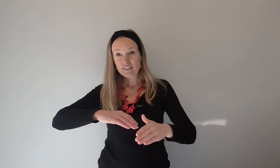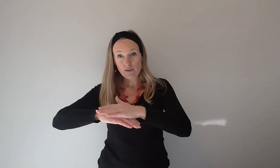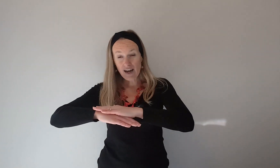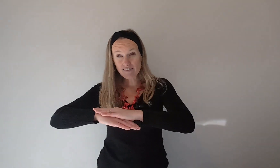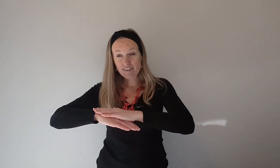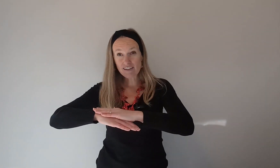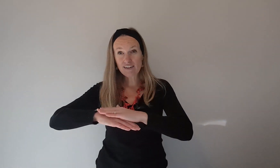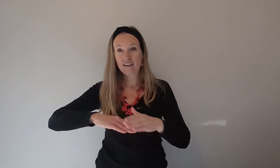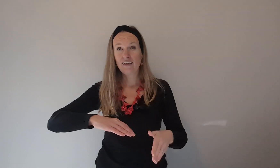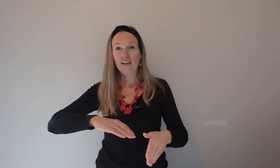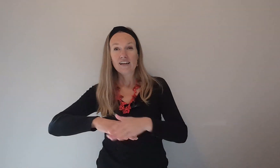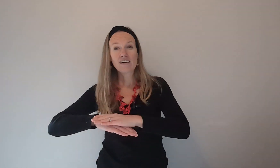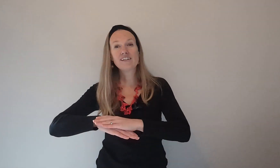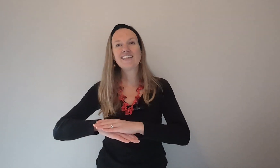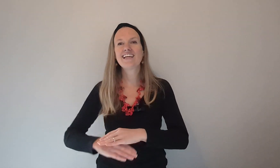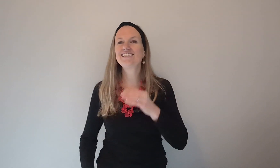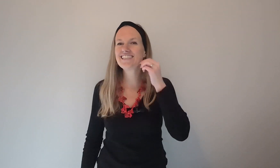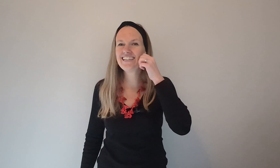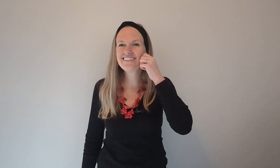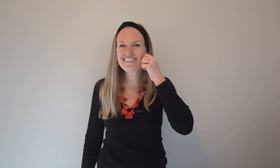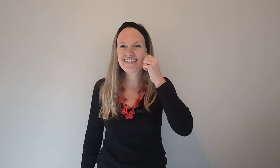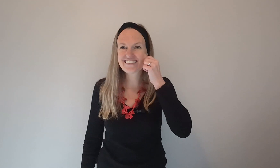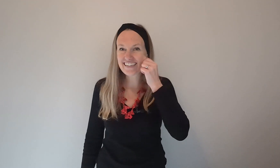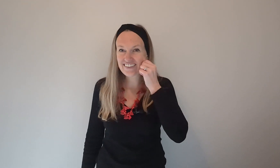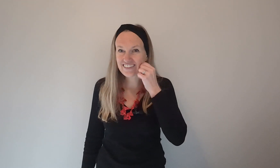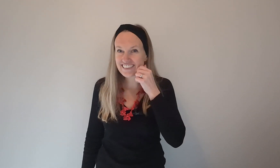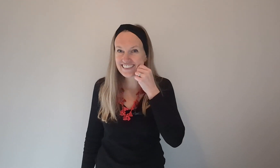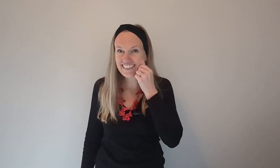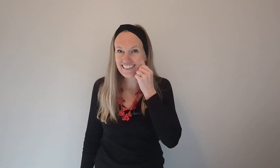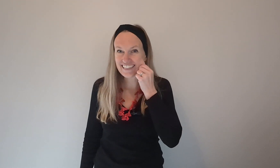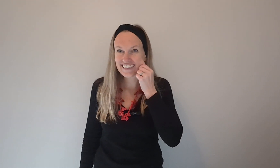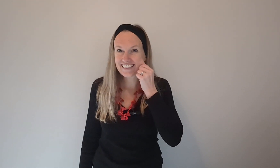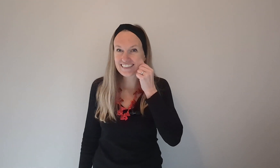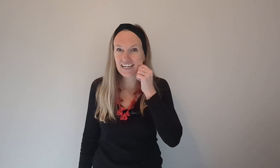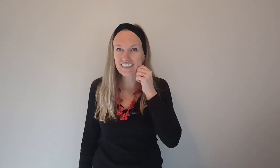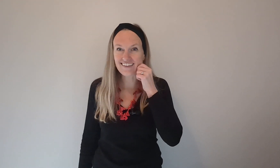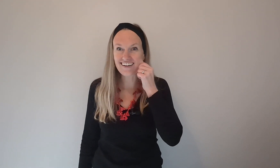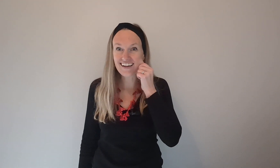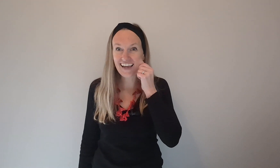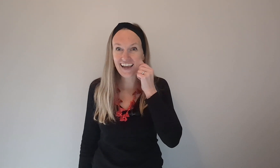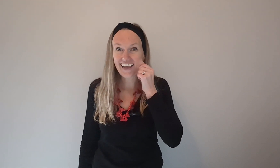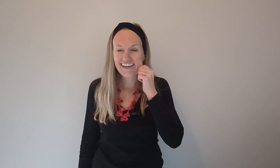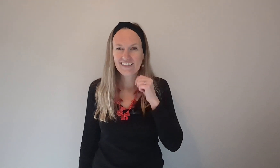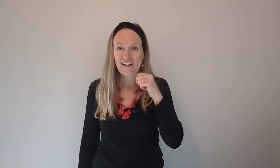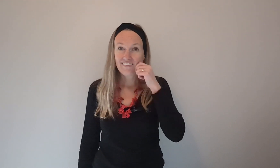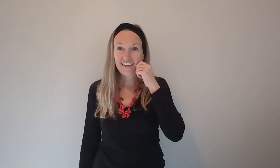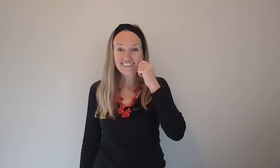so covered, and then skin, you just kind of grab your skin and tug it a little. Okay, veiled